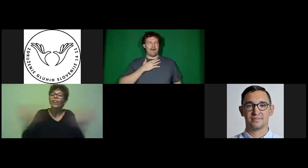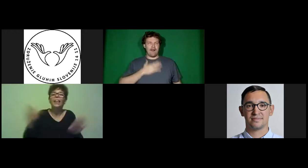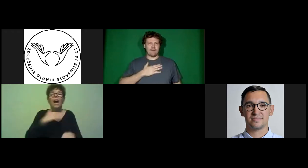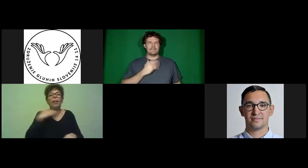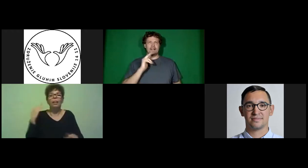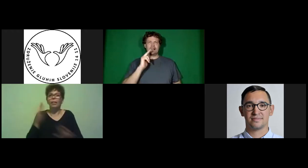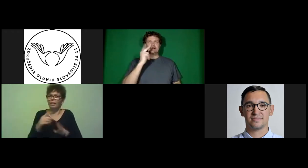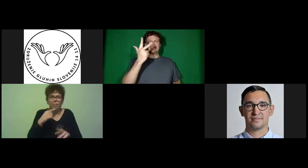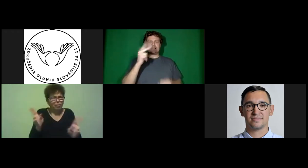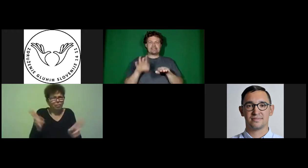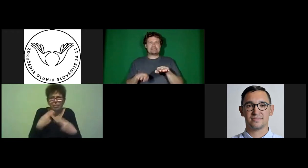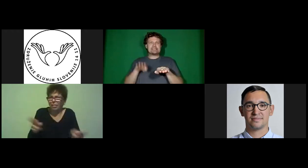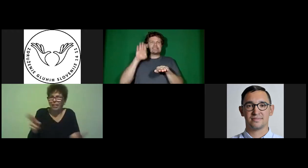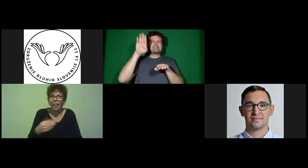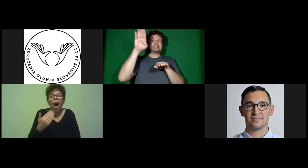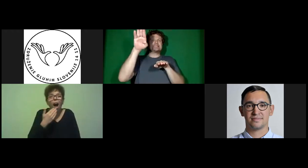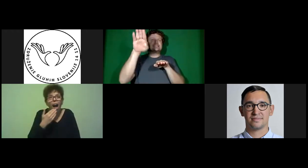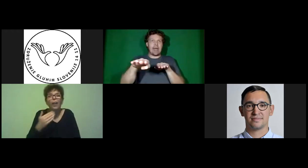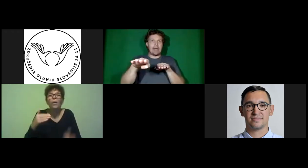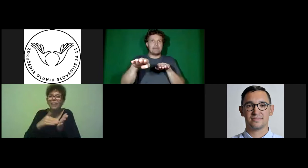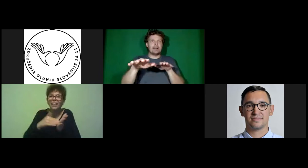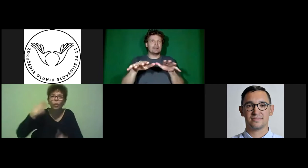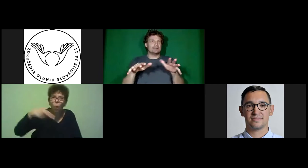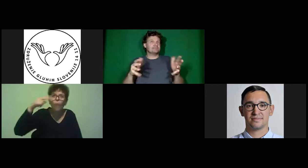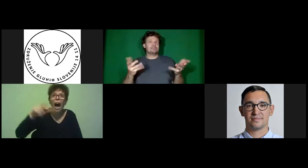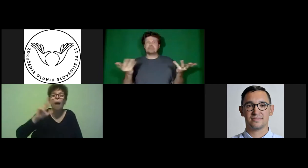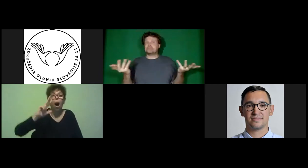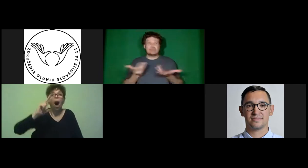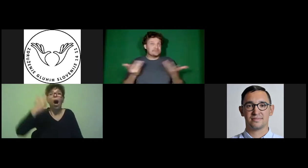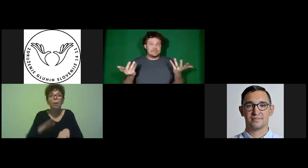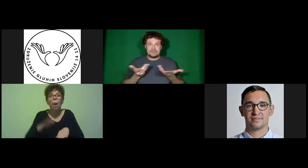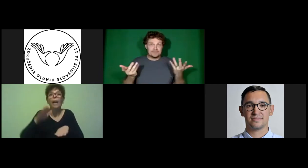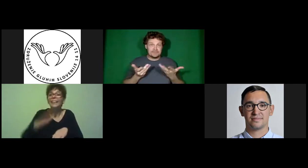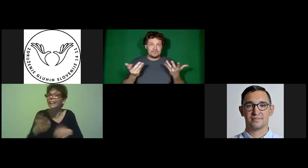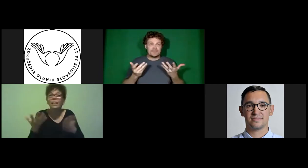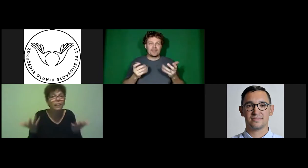it wasn't one of my best moments.